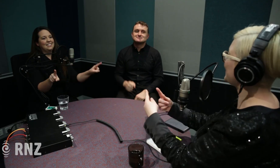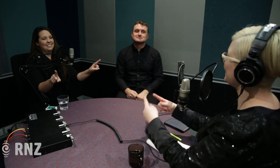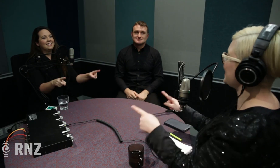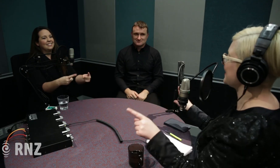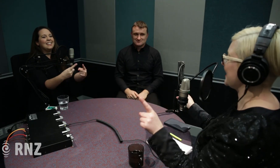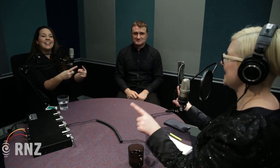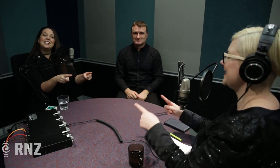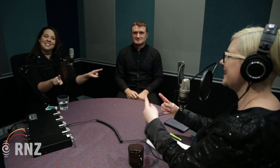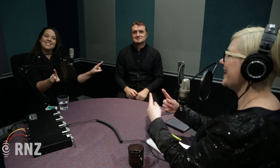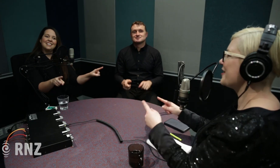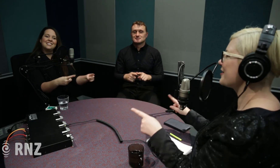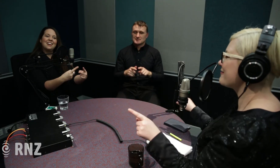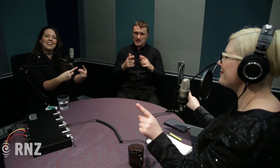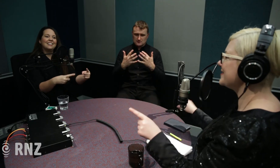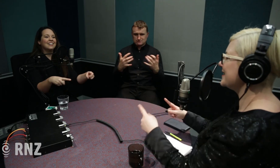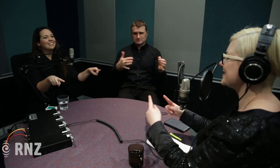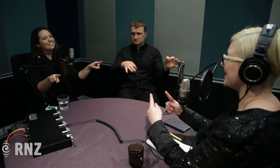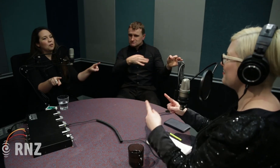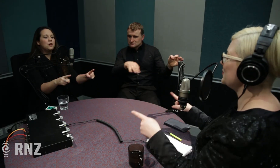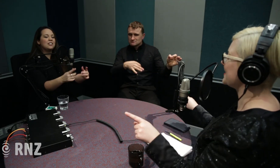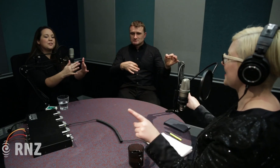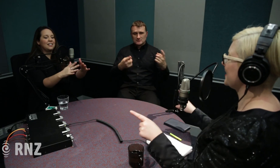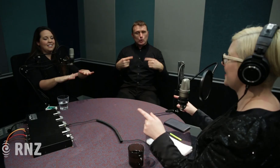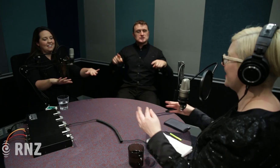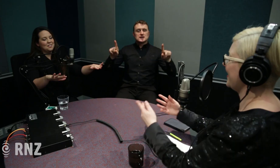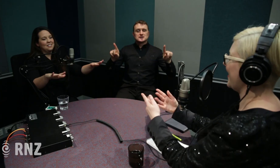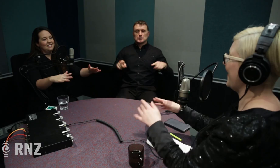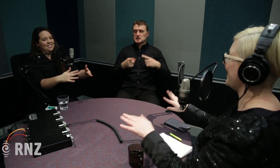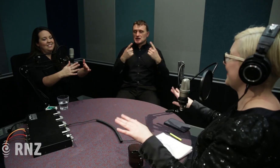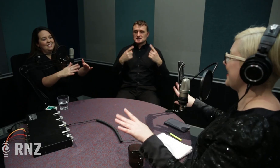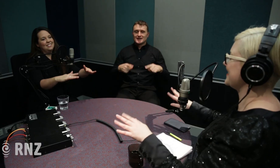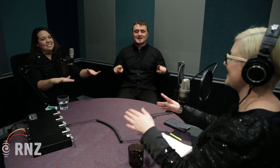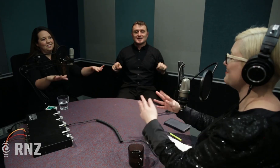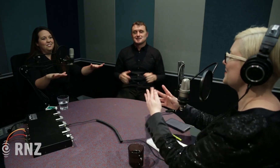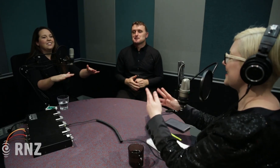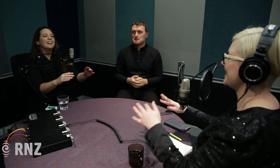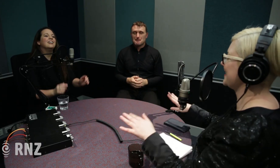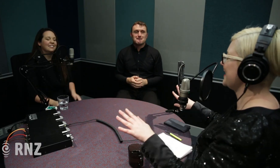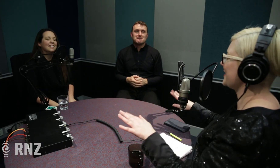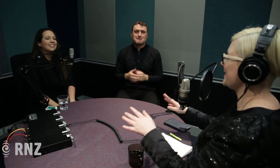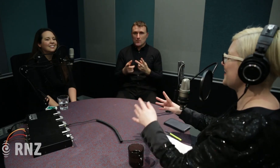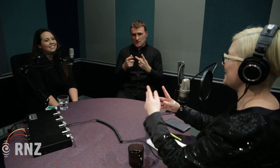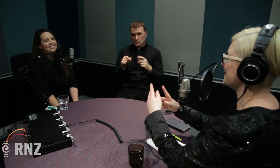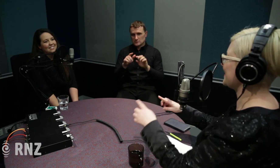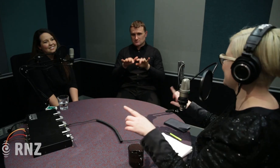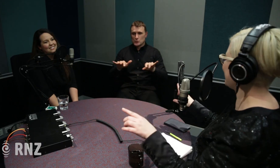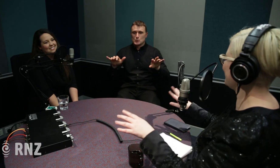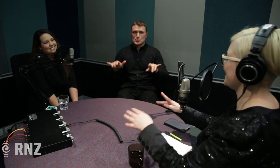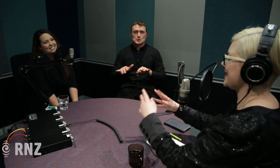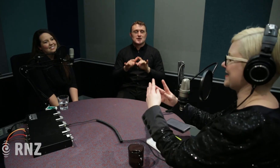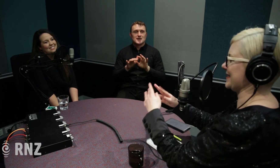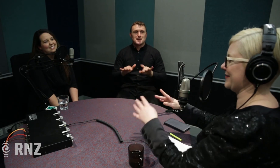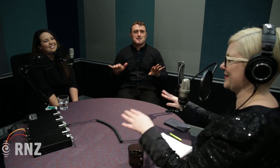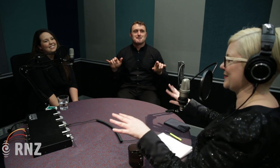Oh, no, like you're conducting. Yeah, like conducting, that's right. Fantastic. Yeah. Or you can do it like that as well. Oh, nice. Yeah. Music. Yeah. Cool. So it's